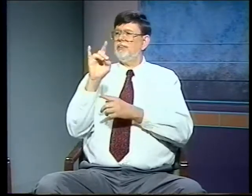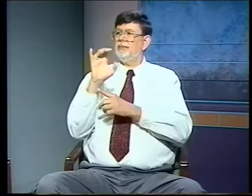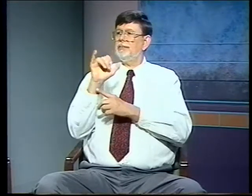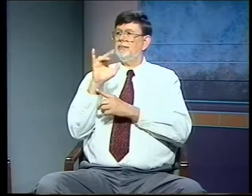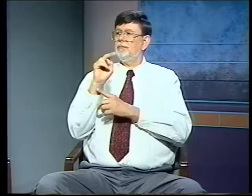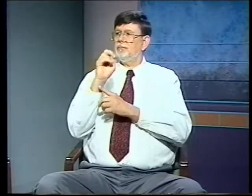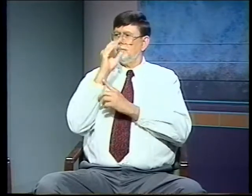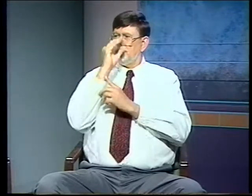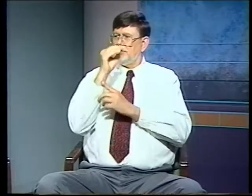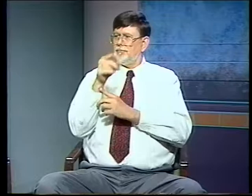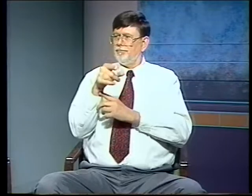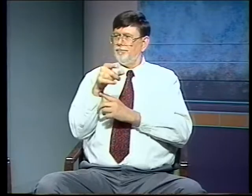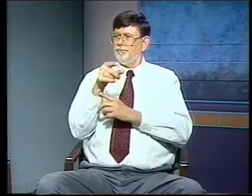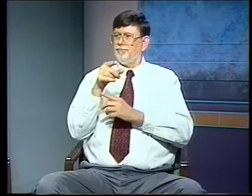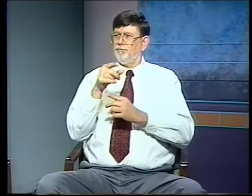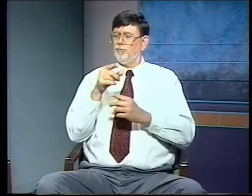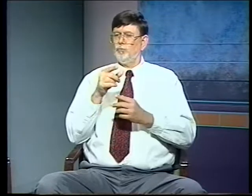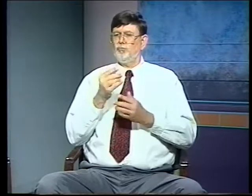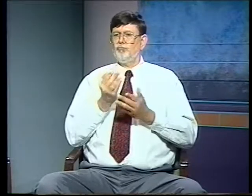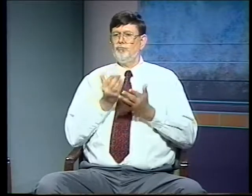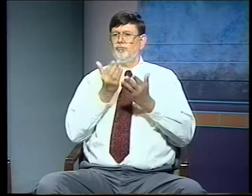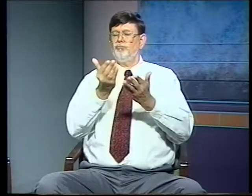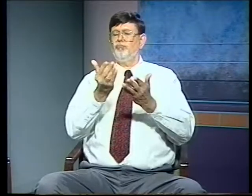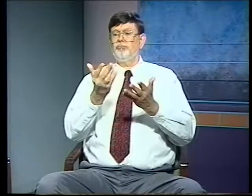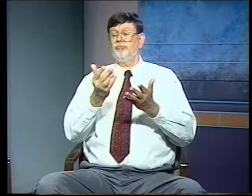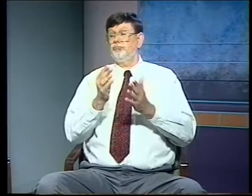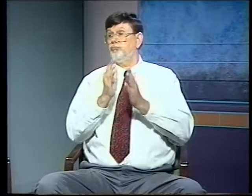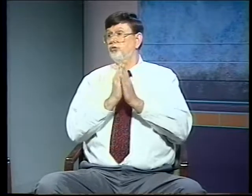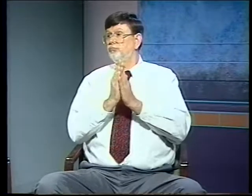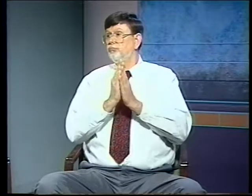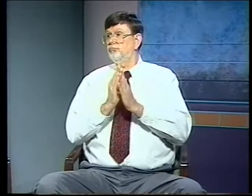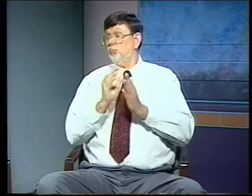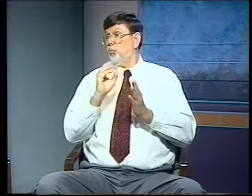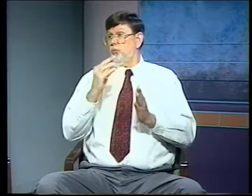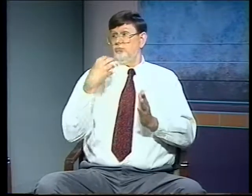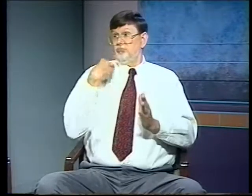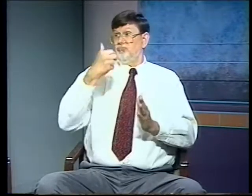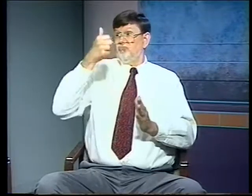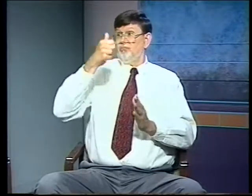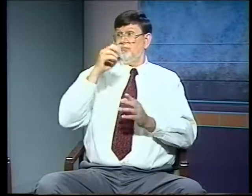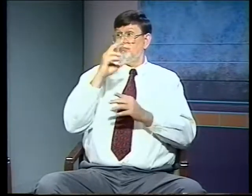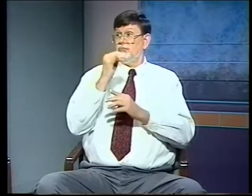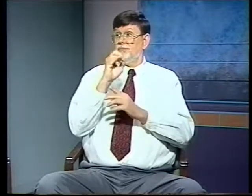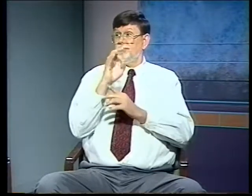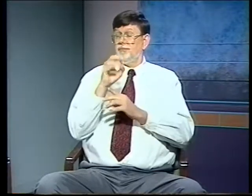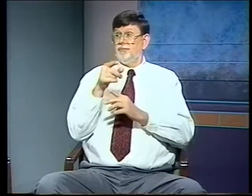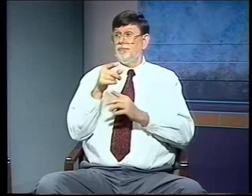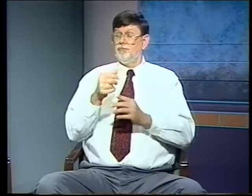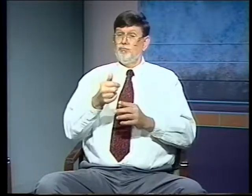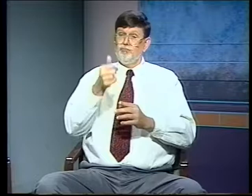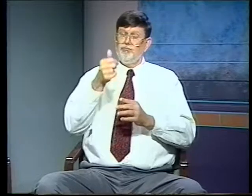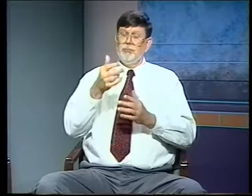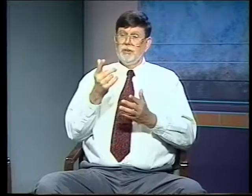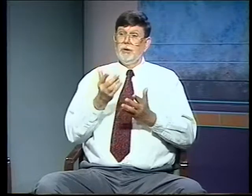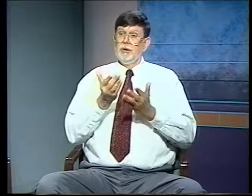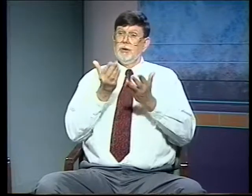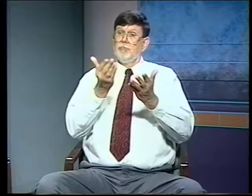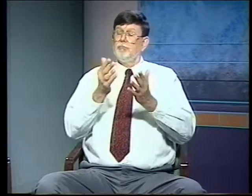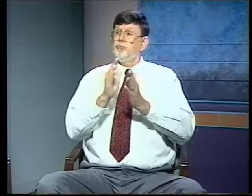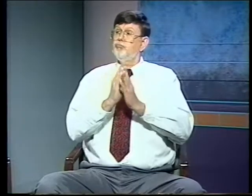perspective in regard to a medicine person. Whenever they're giving a prayer or a chief